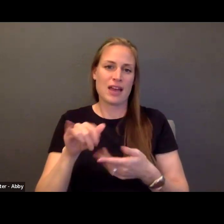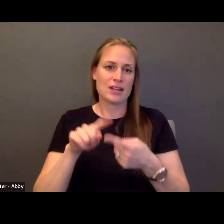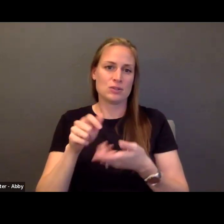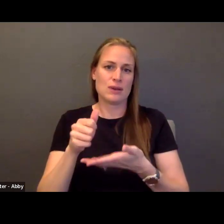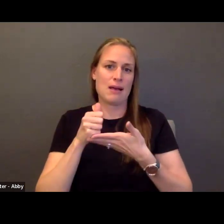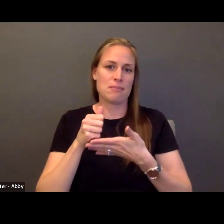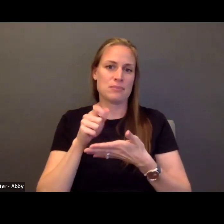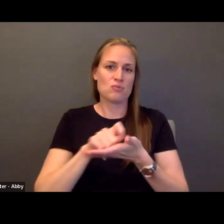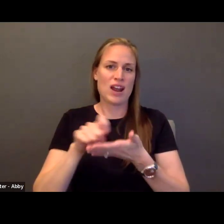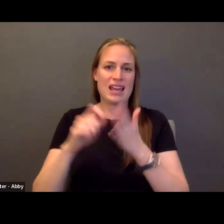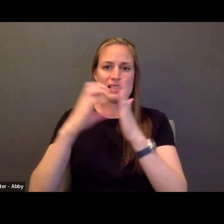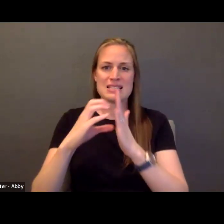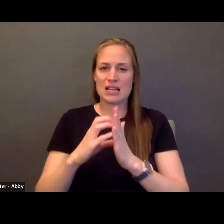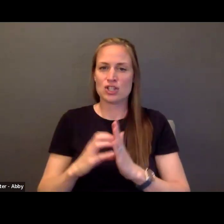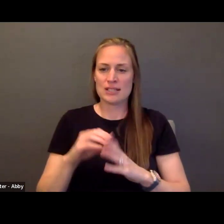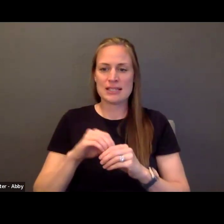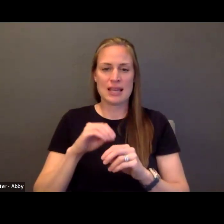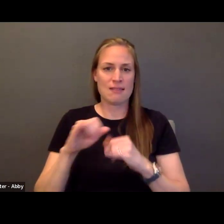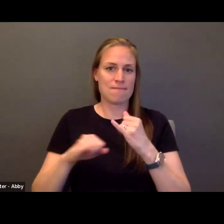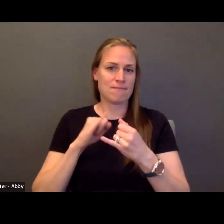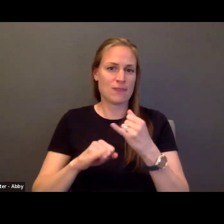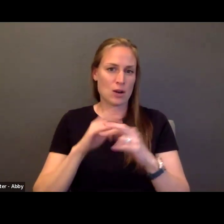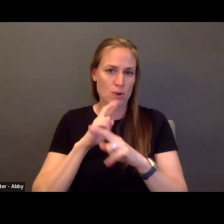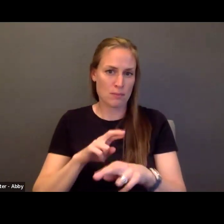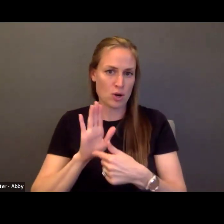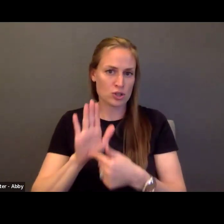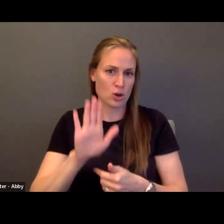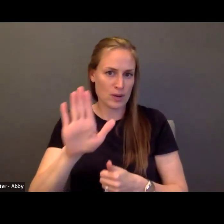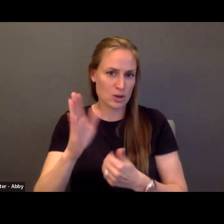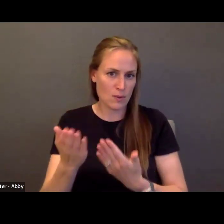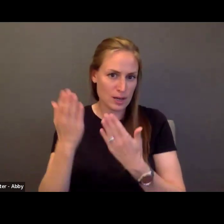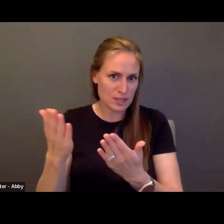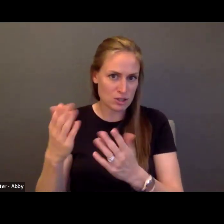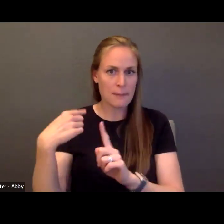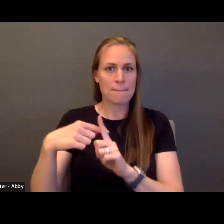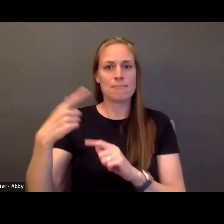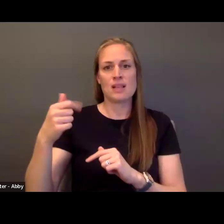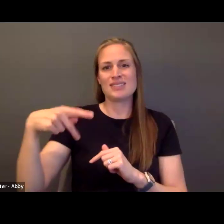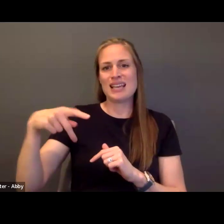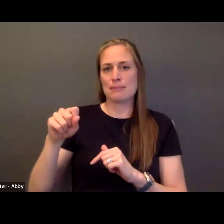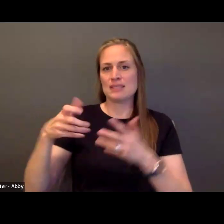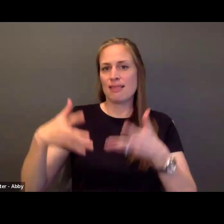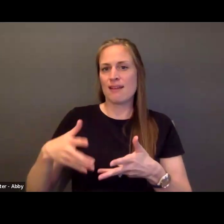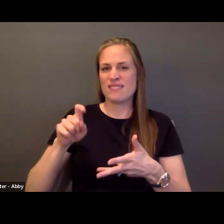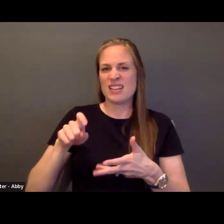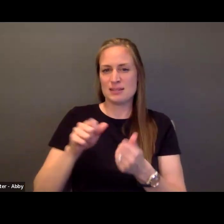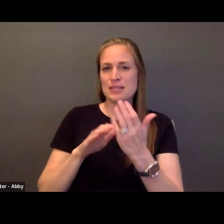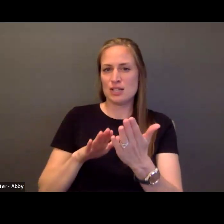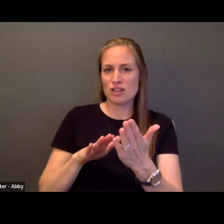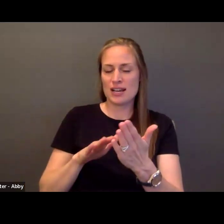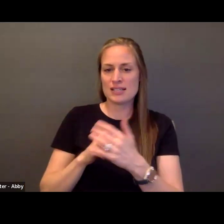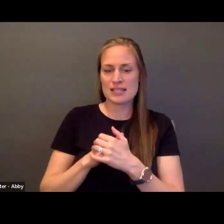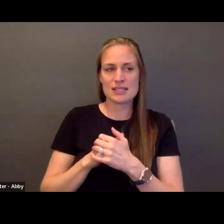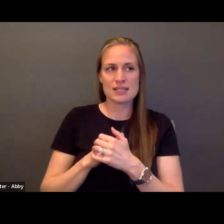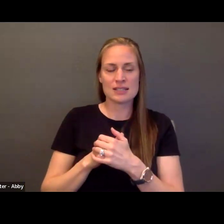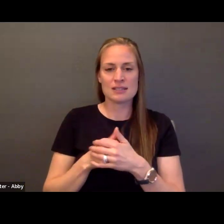in the report that show your recommendations and also gaps that still need to be addressed. So that's what we're going to do with that. And our intent